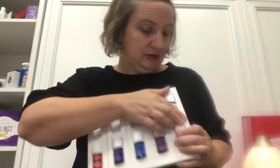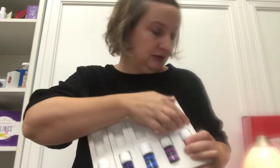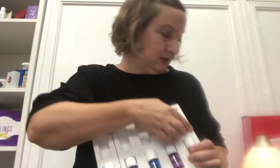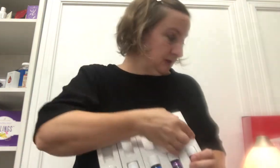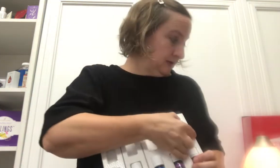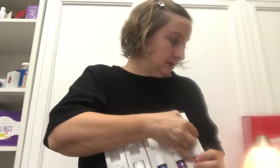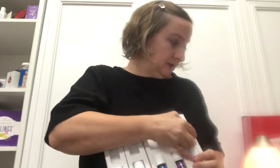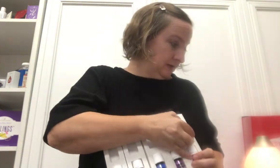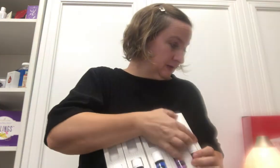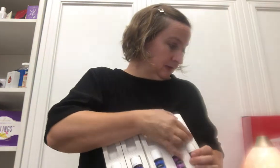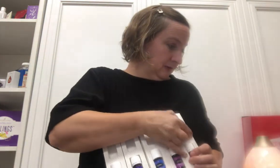Now Digize,